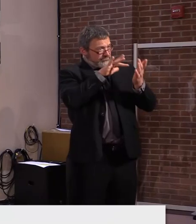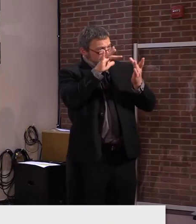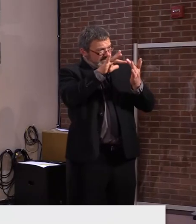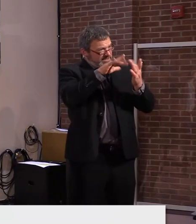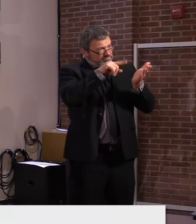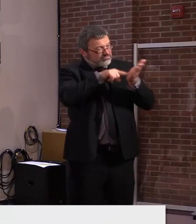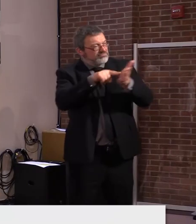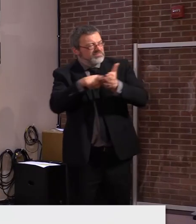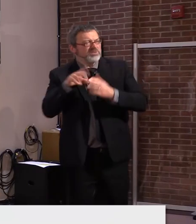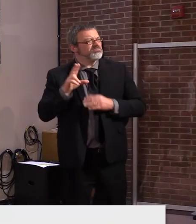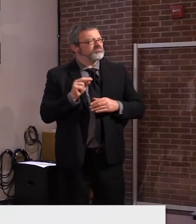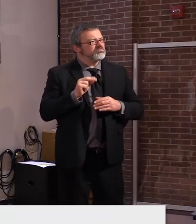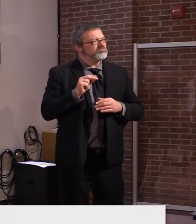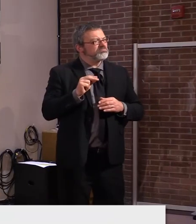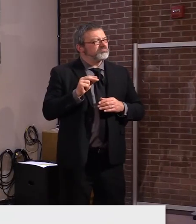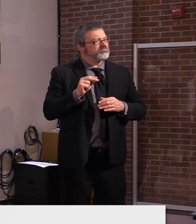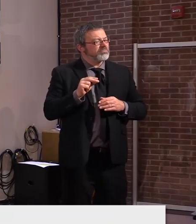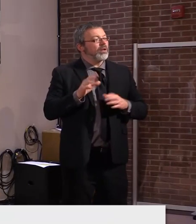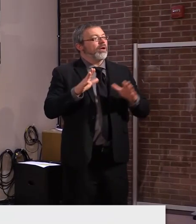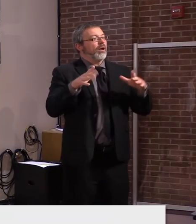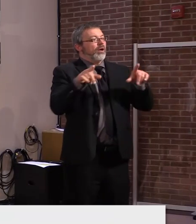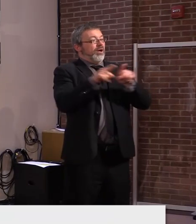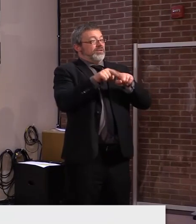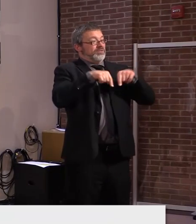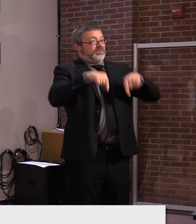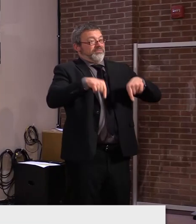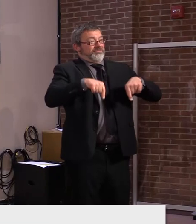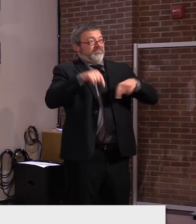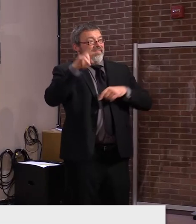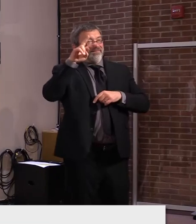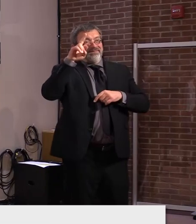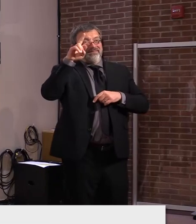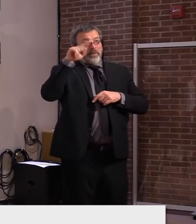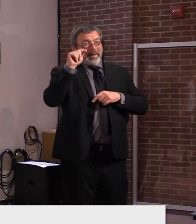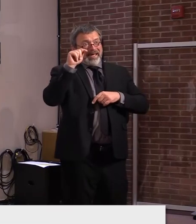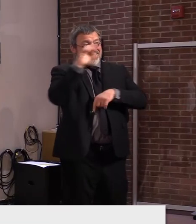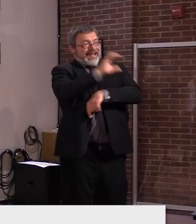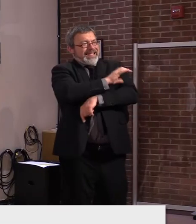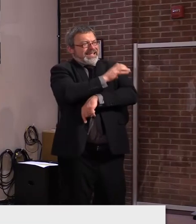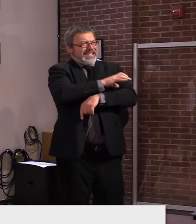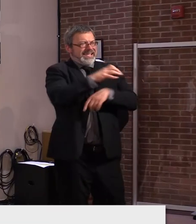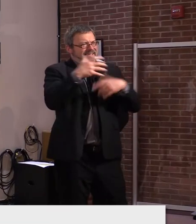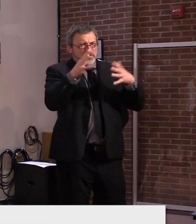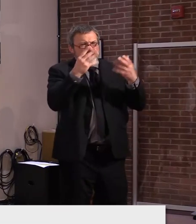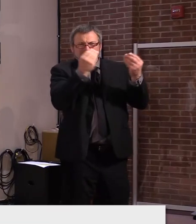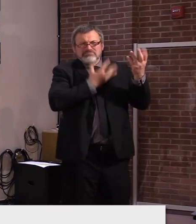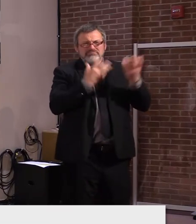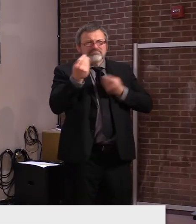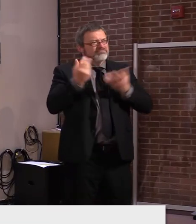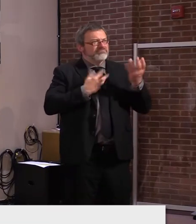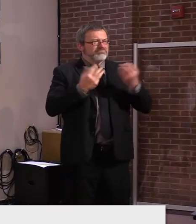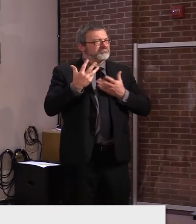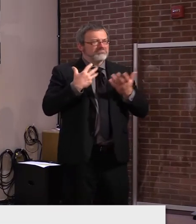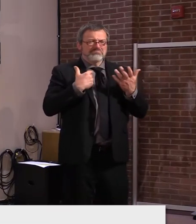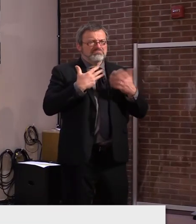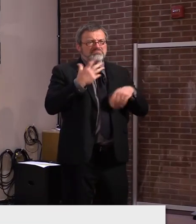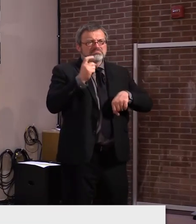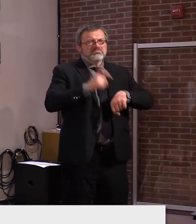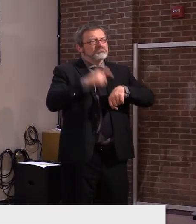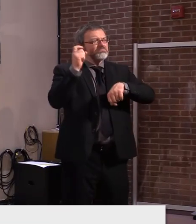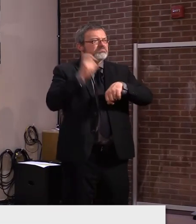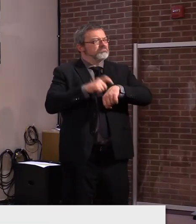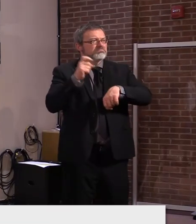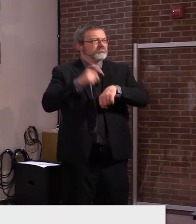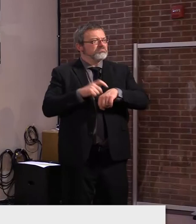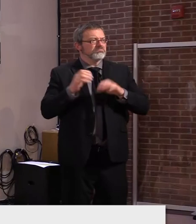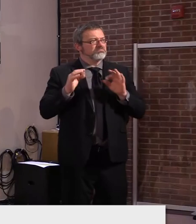state health departments on cases, and we're able to follow that up in a prompt way. As far as the vaccination data, I'll turn